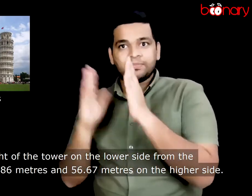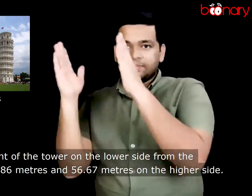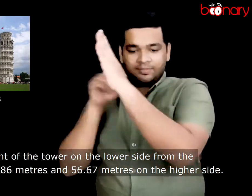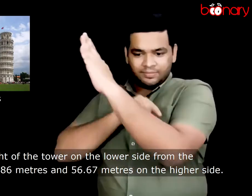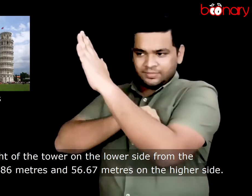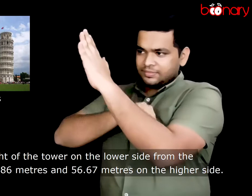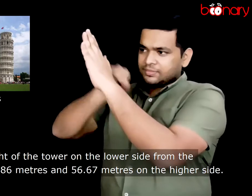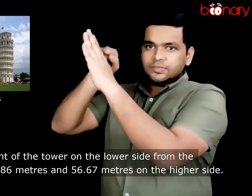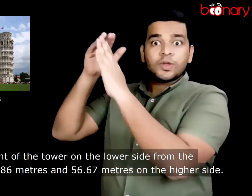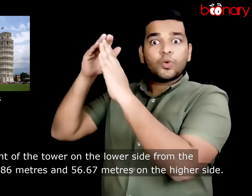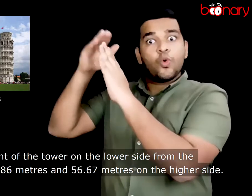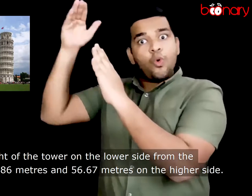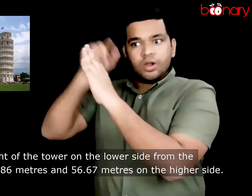55.86 meters and